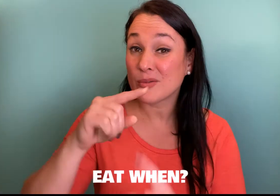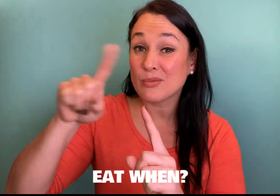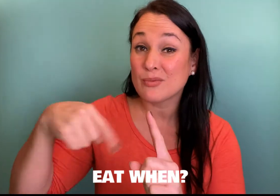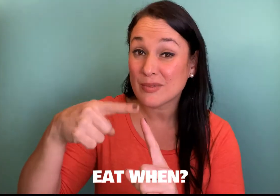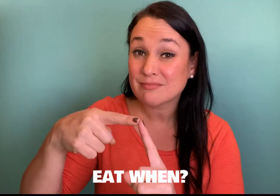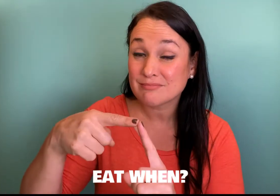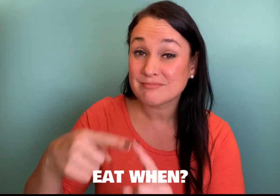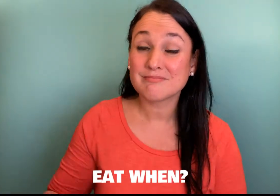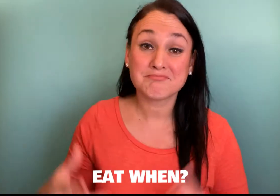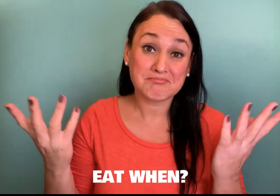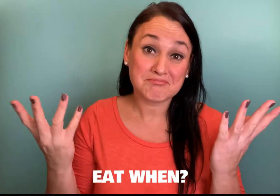Eat. When?